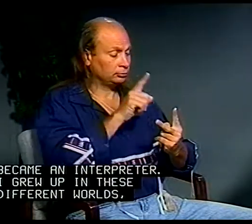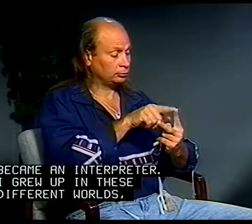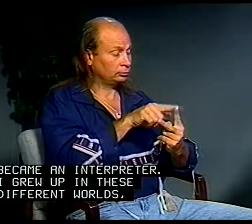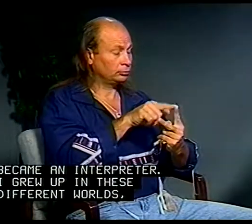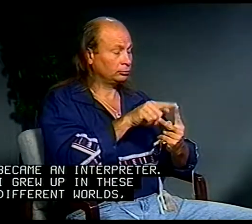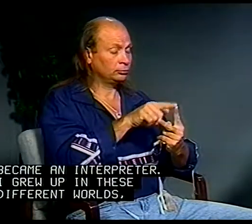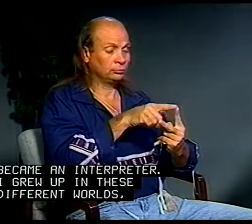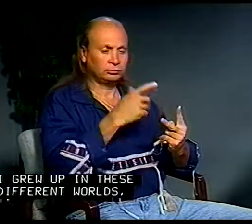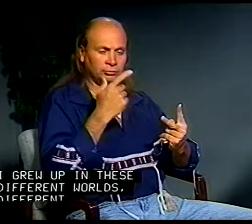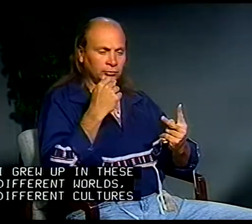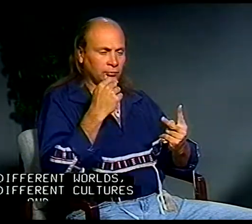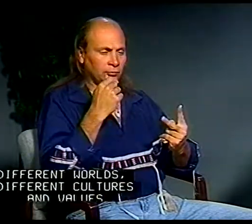I grew up